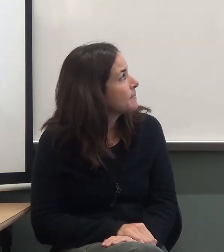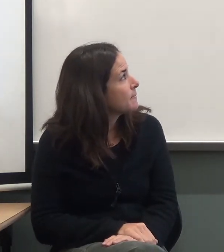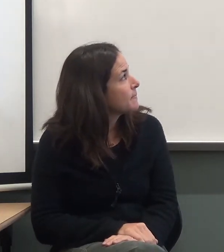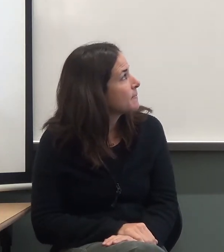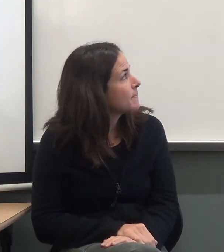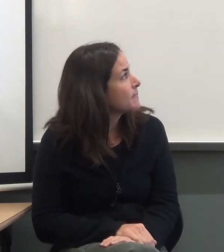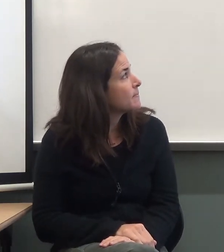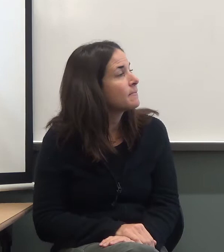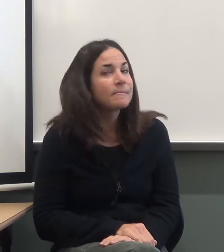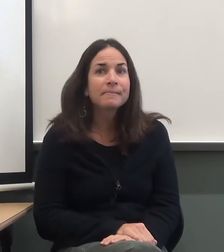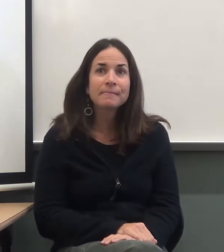12.